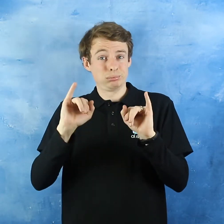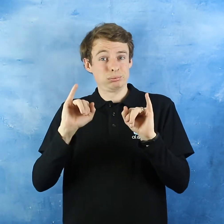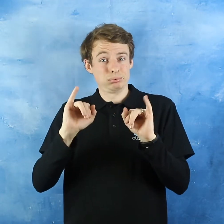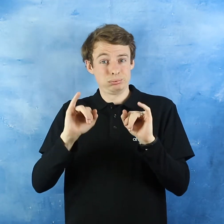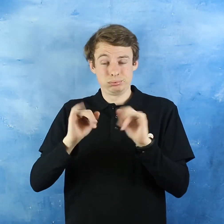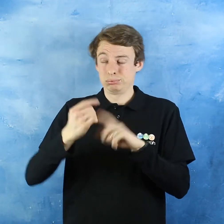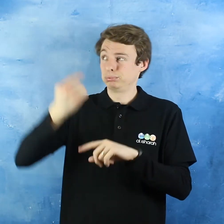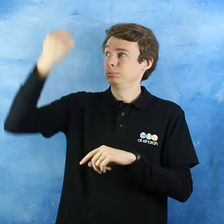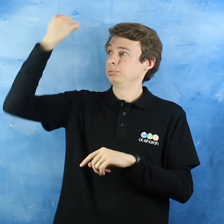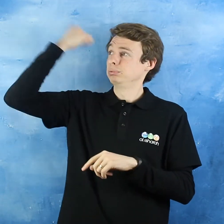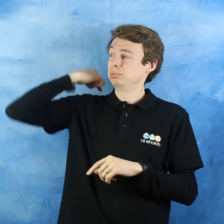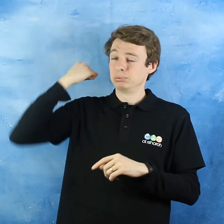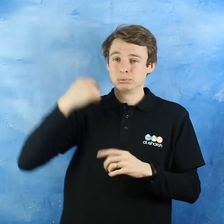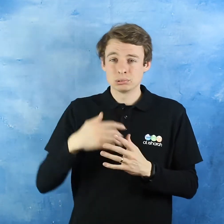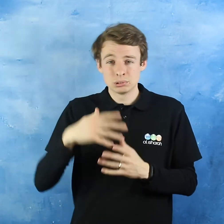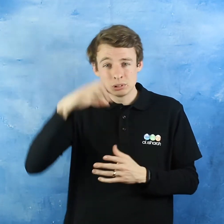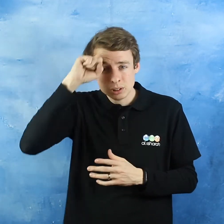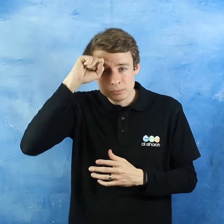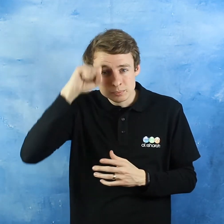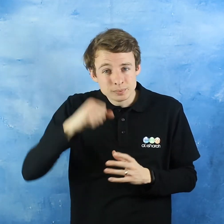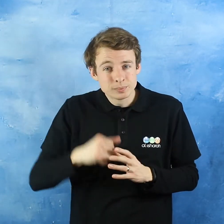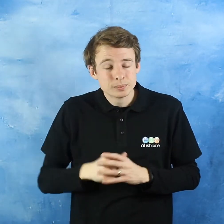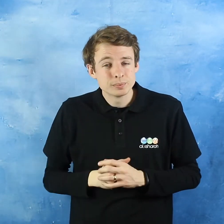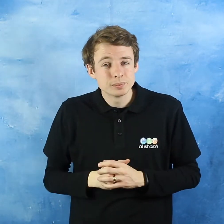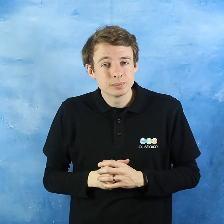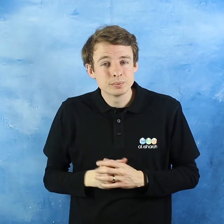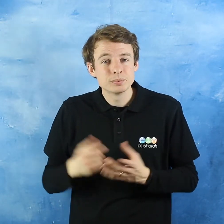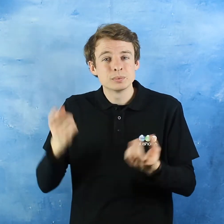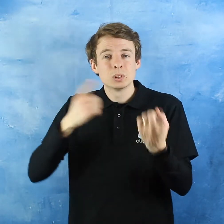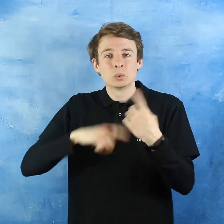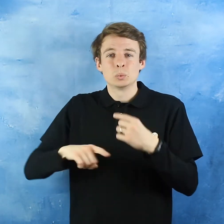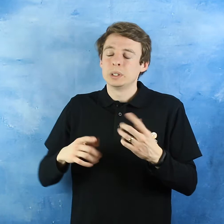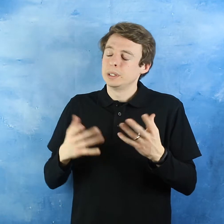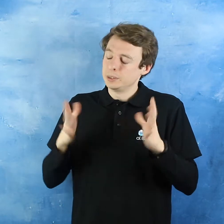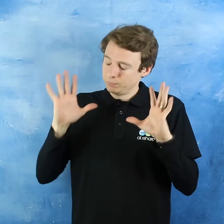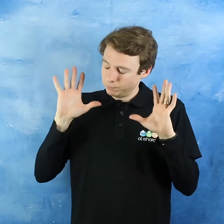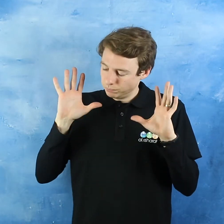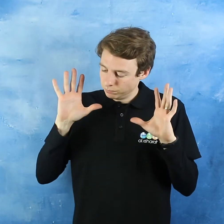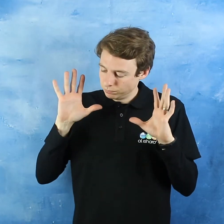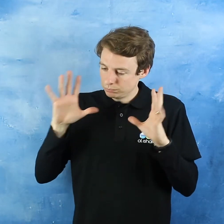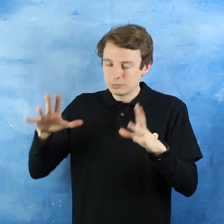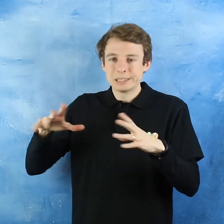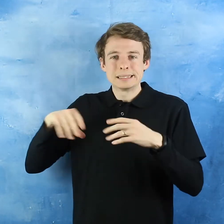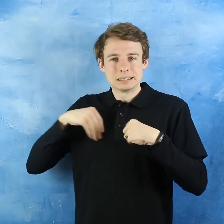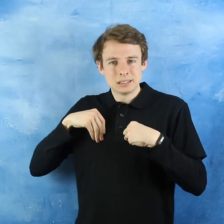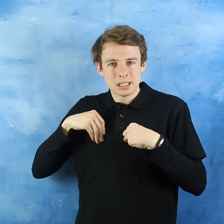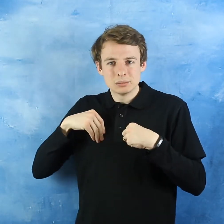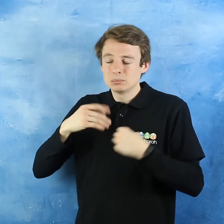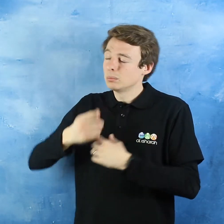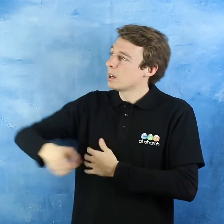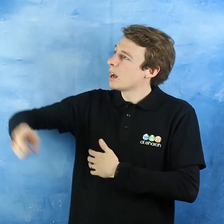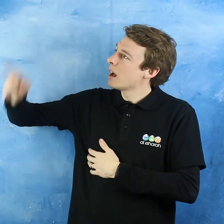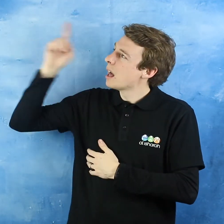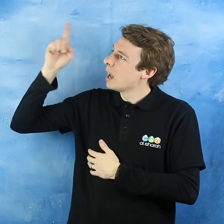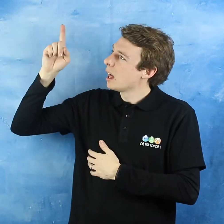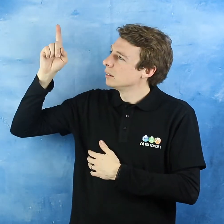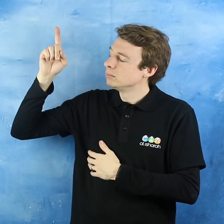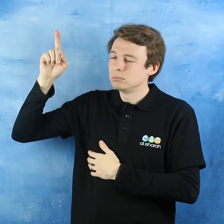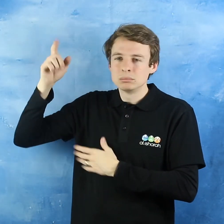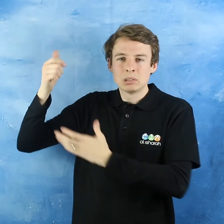Him that He subhanahu wa ta'ala can help us. We need to come to Allah. This is the main lesson we need to learn. Second thing,